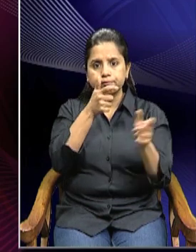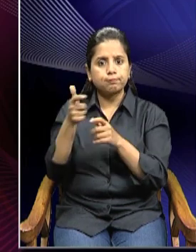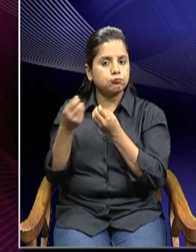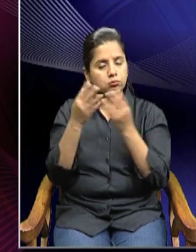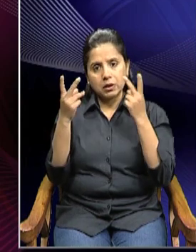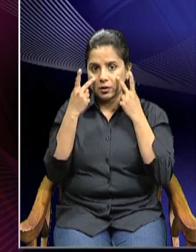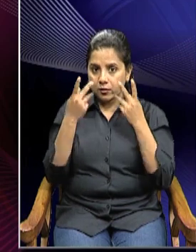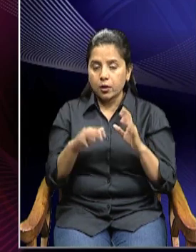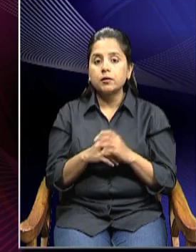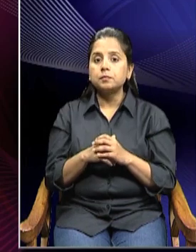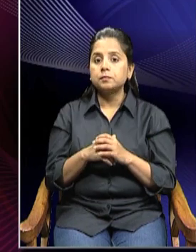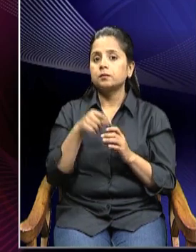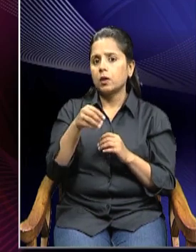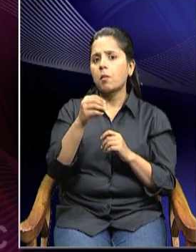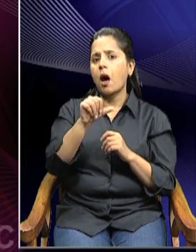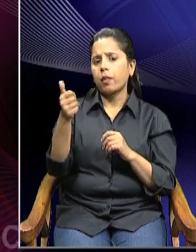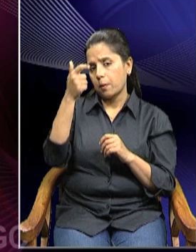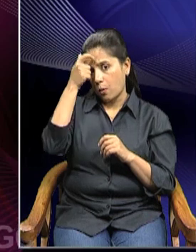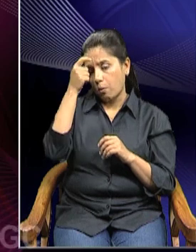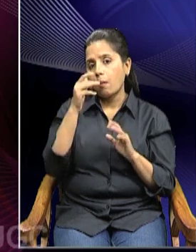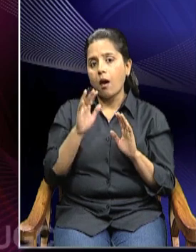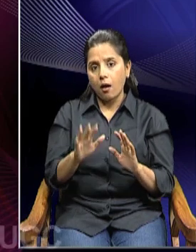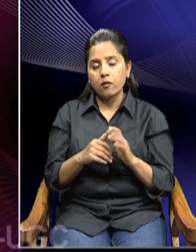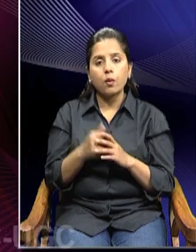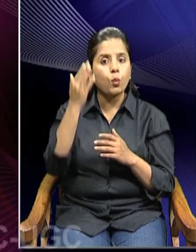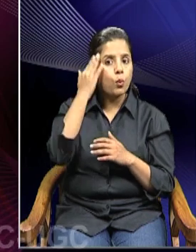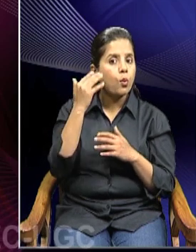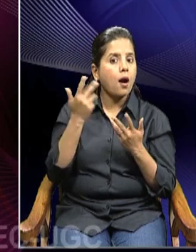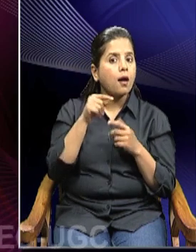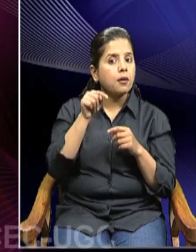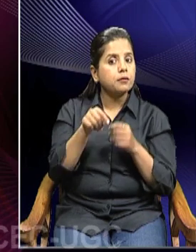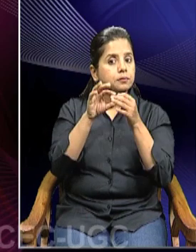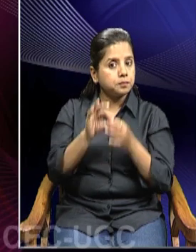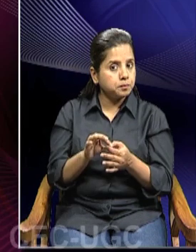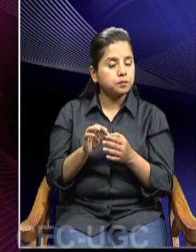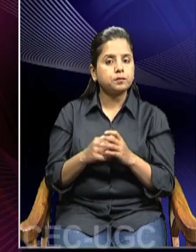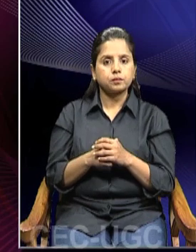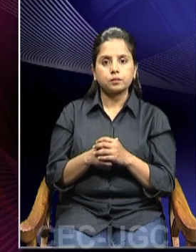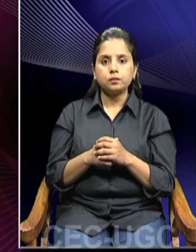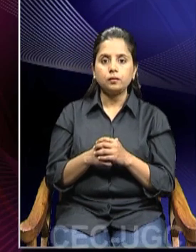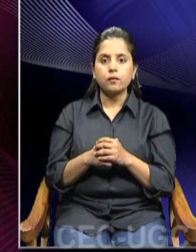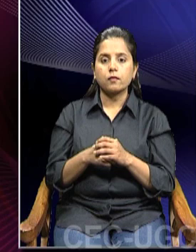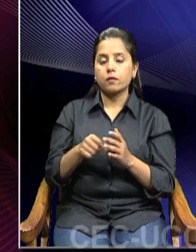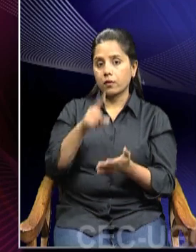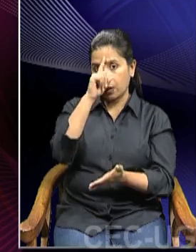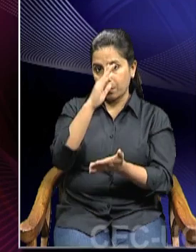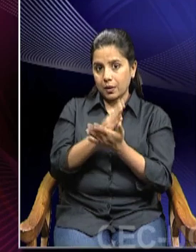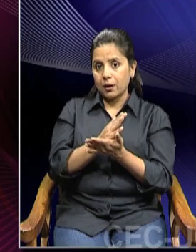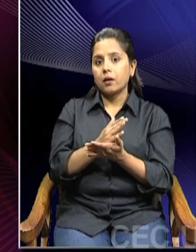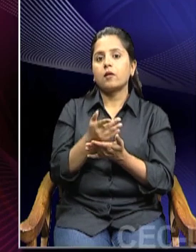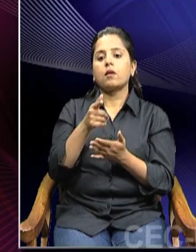attacks. There have been other problems because of which the belief